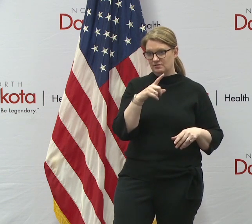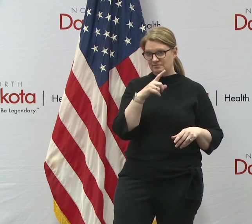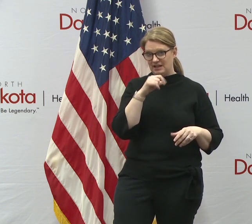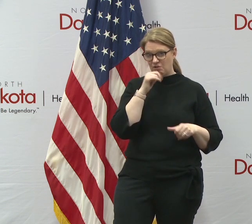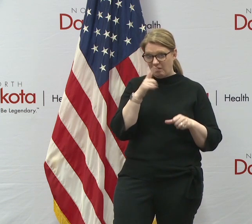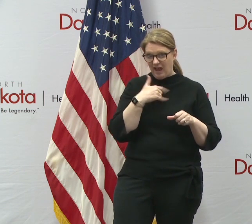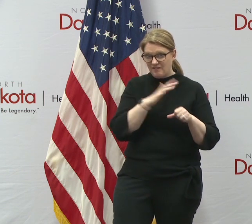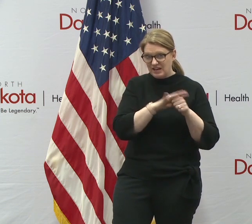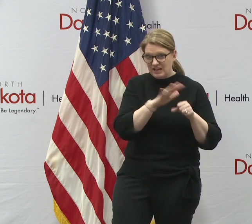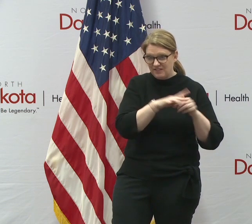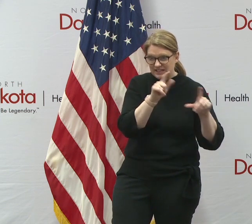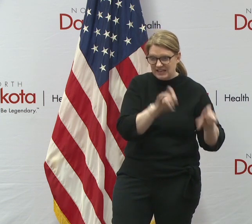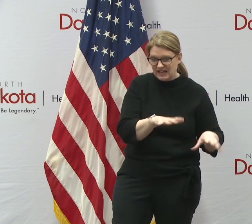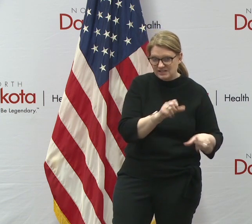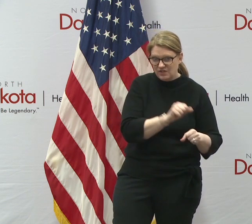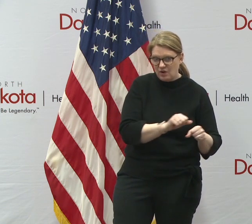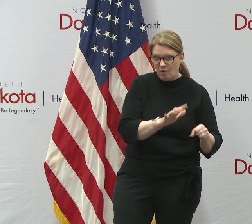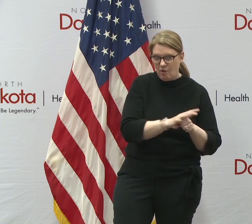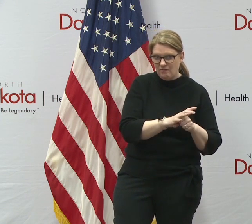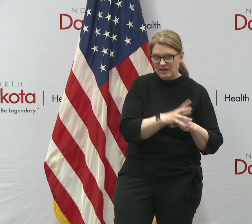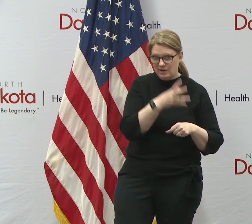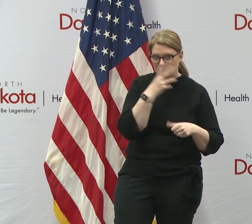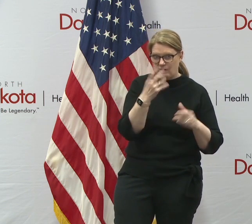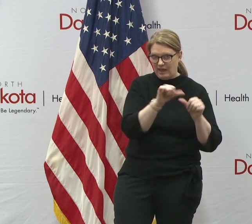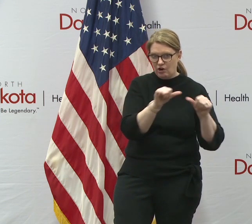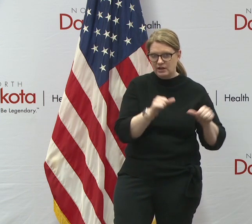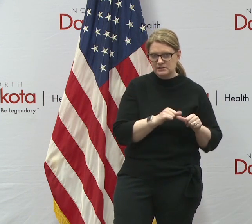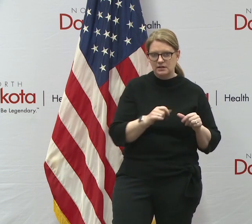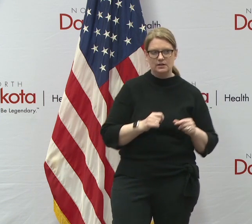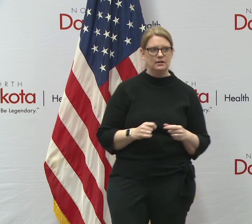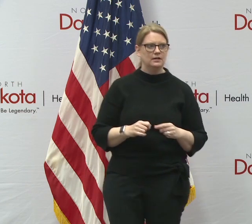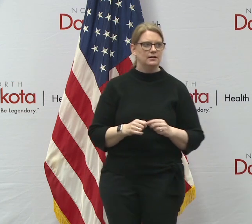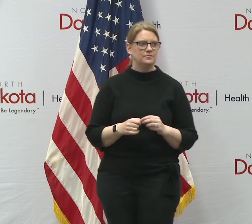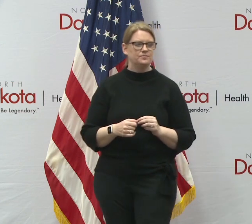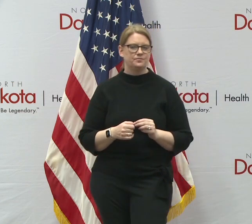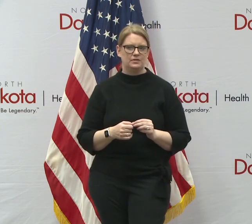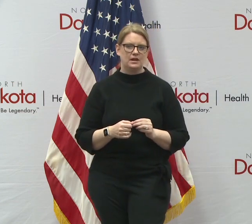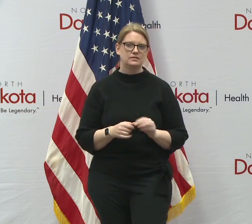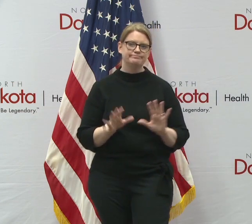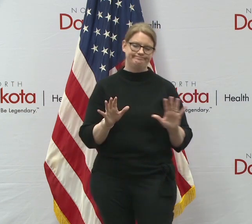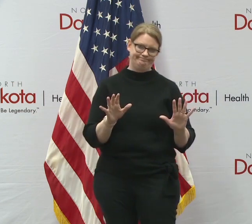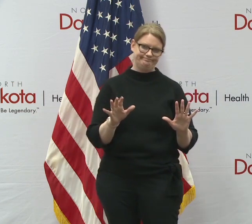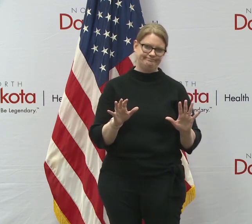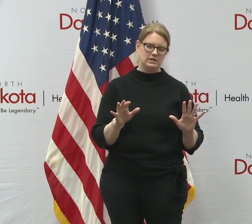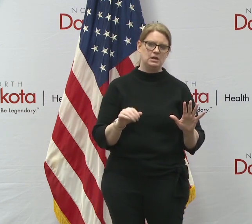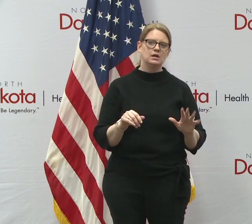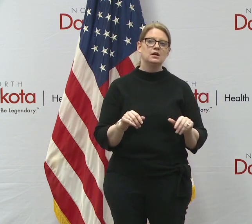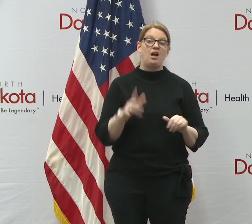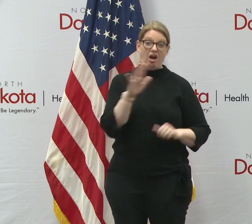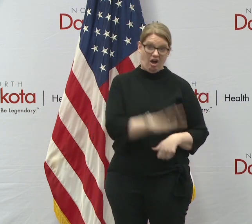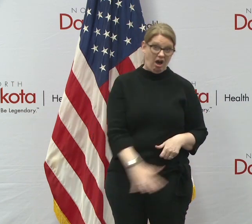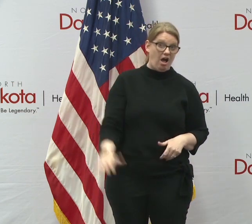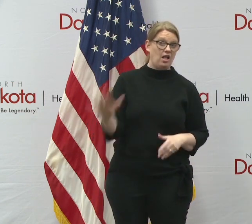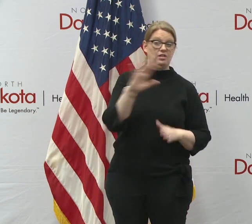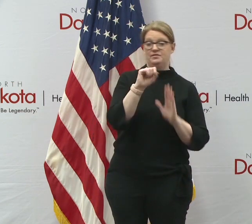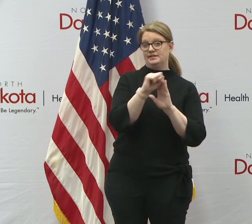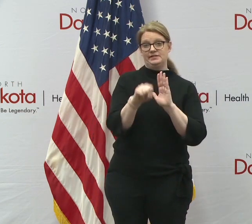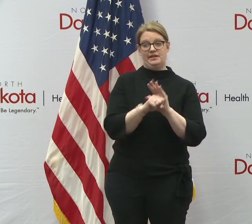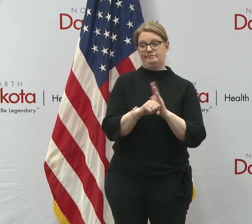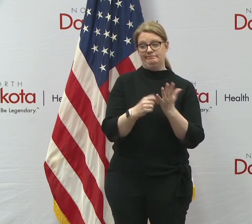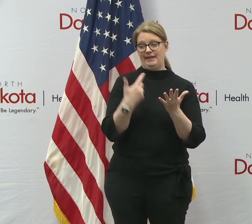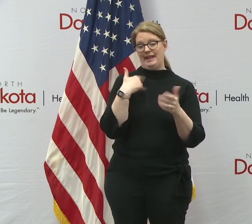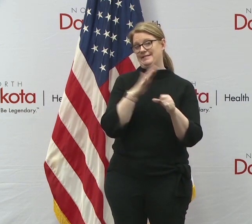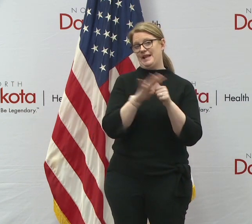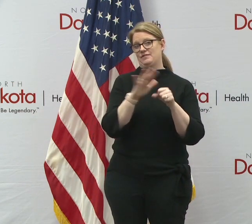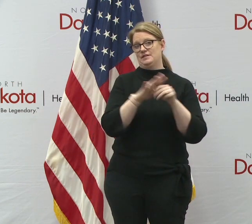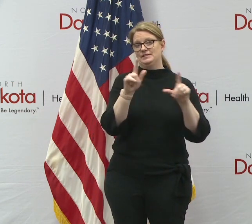to test for COVID in rural areas right now. We have enough tests around the state, and we confirmed that. Some of the people